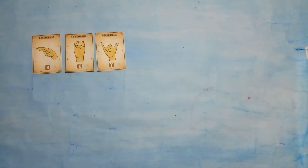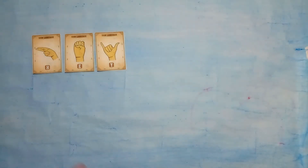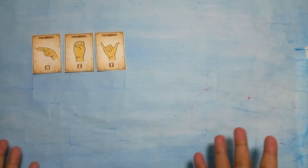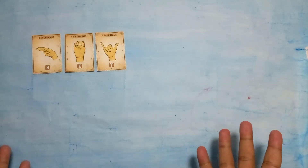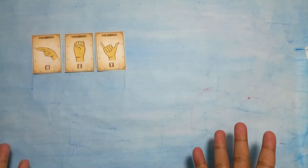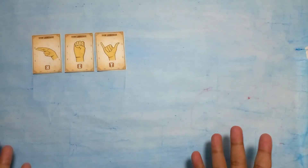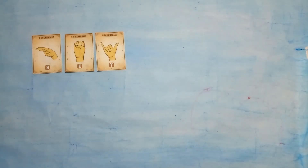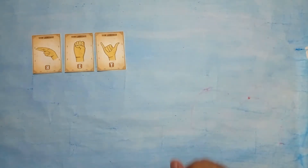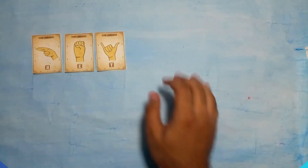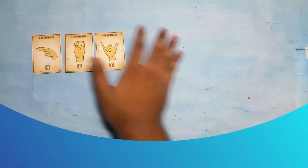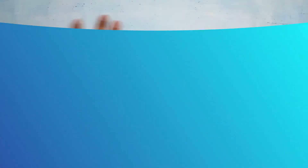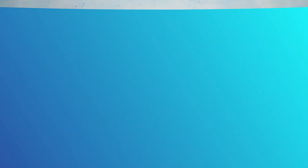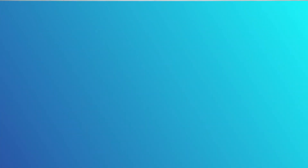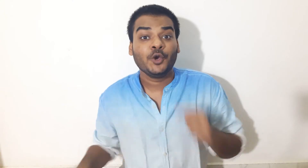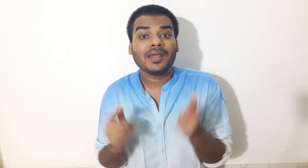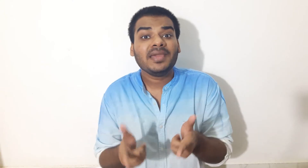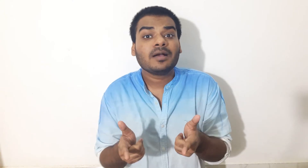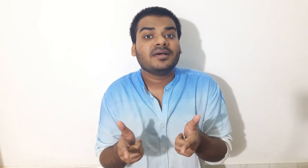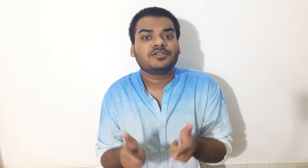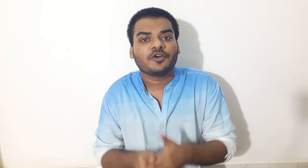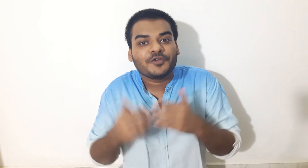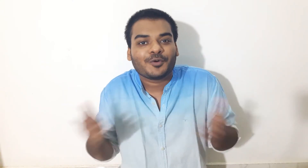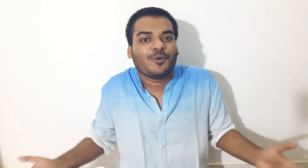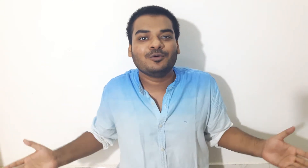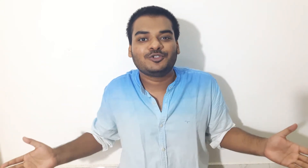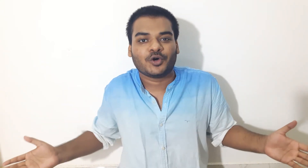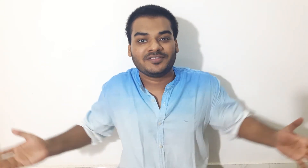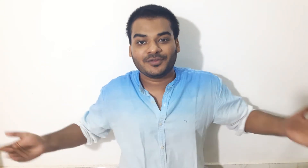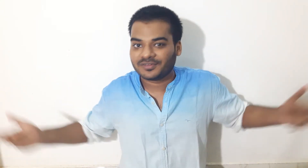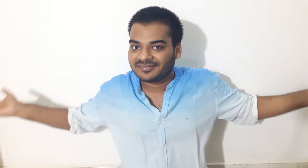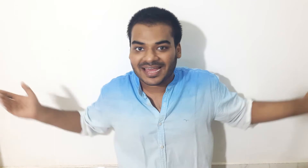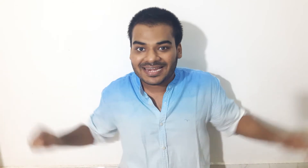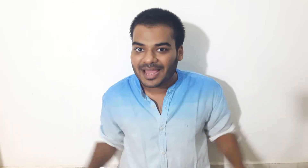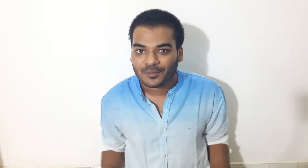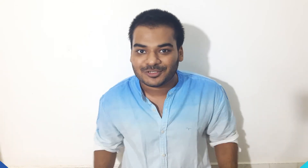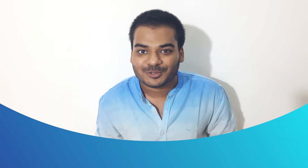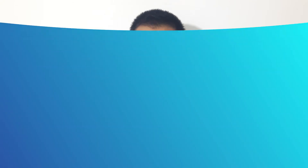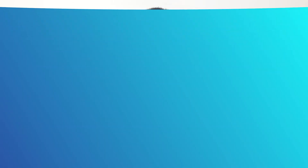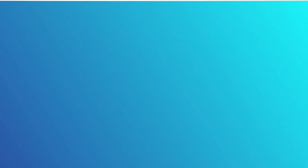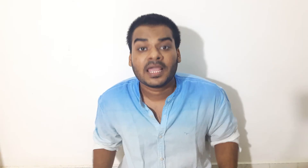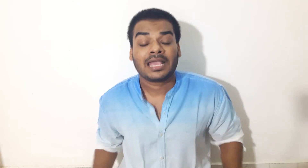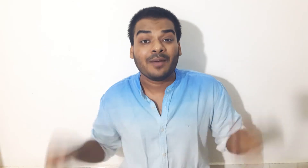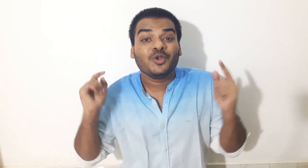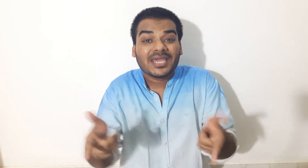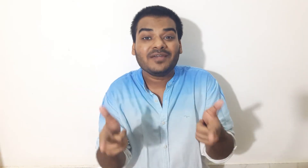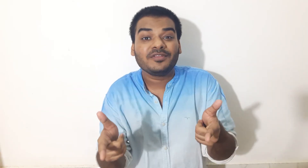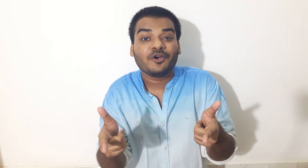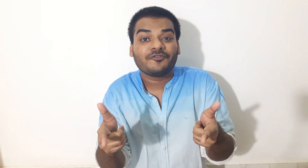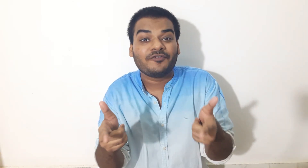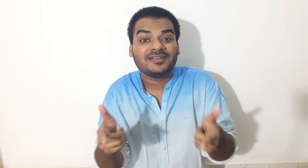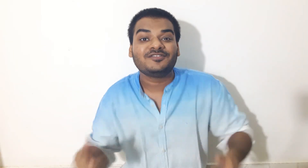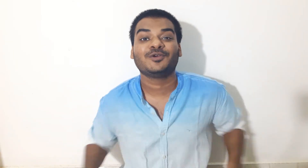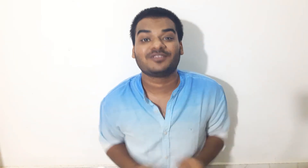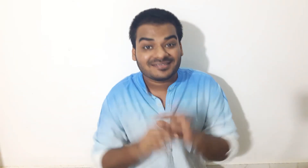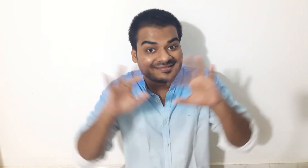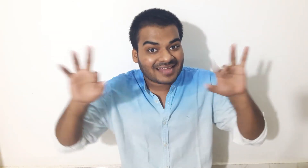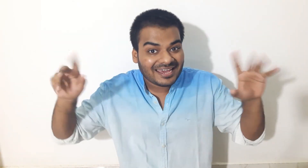Hey. You can make a message of your own choice using sign language. Communicate with your friends using